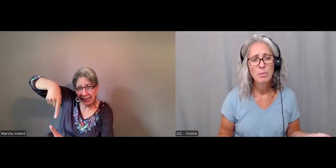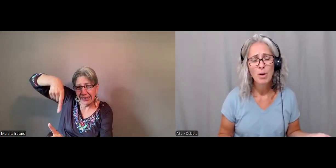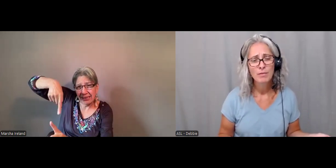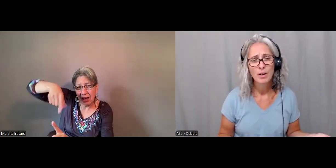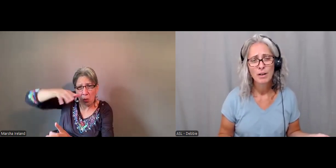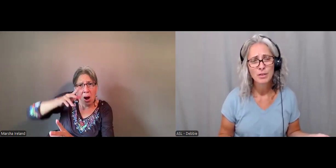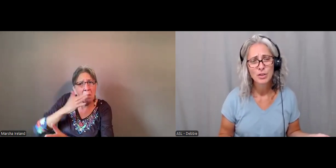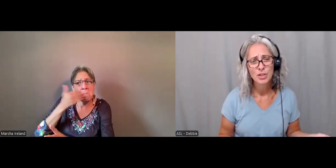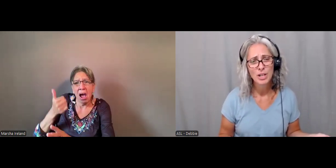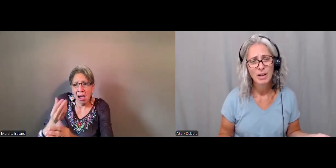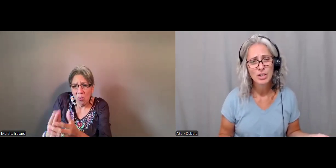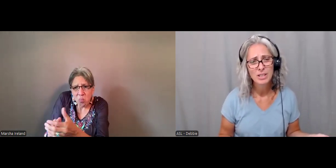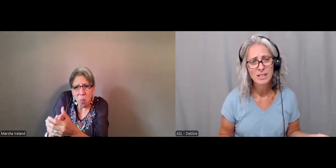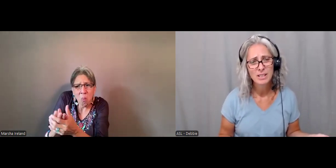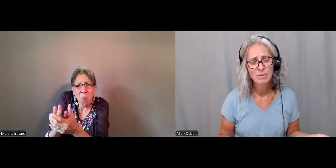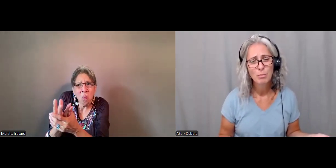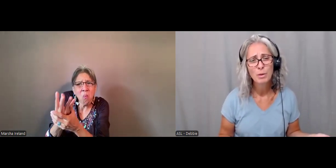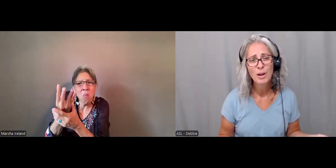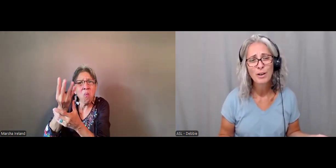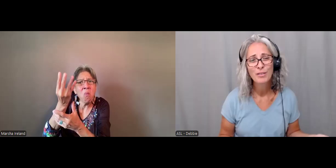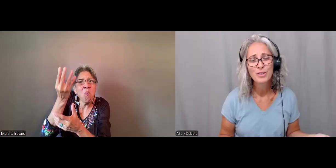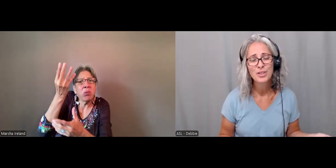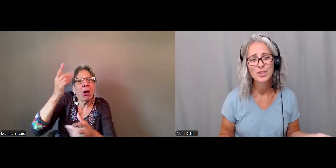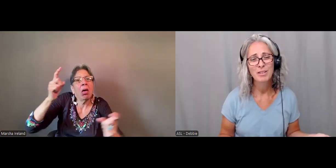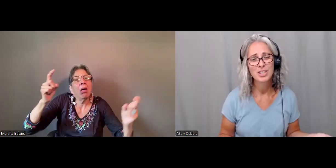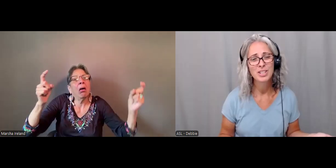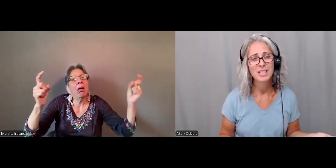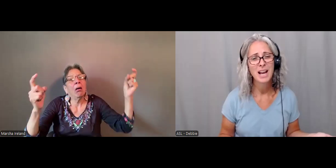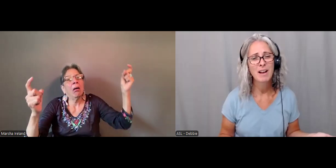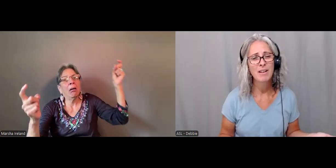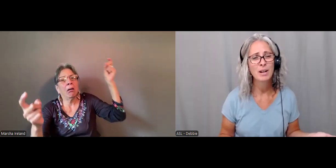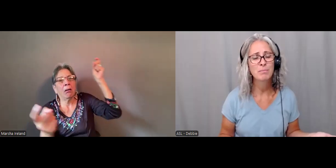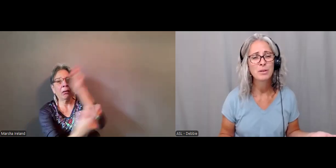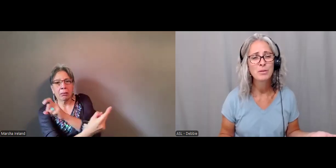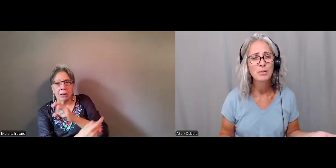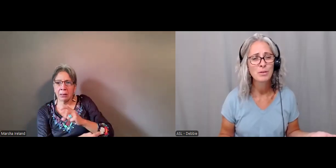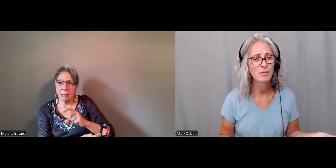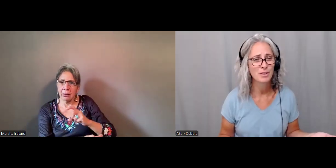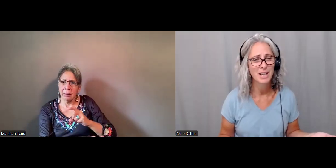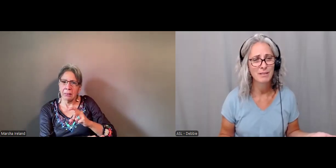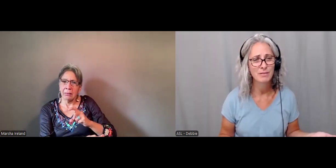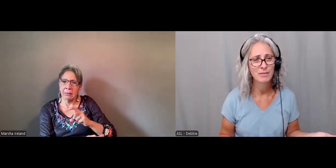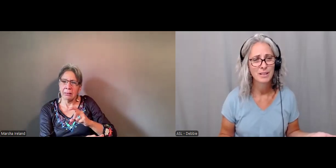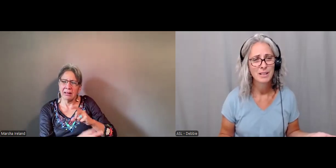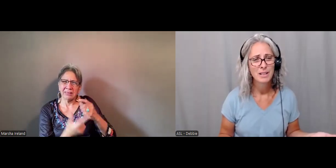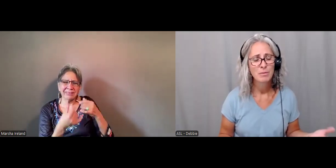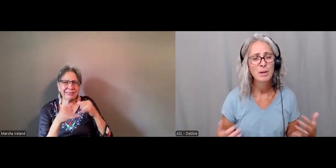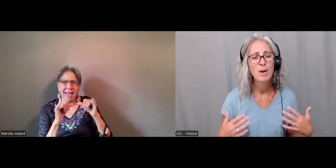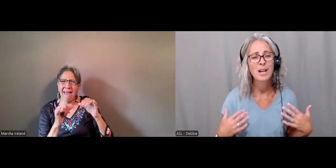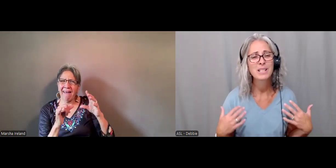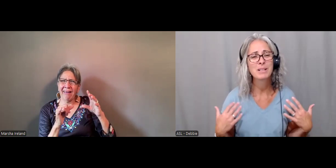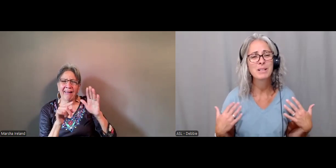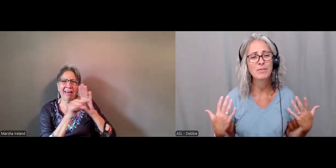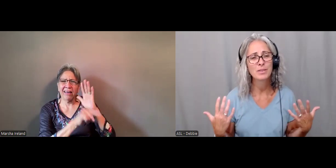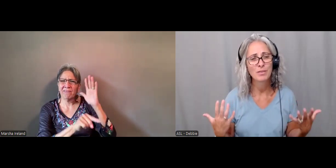not what we want for our future generations. We want our future generations to have a beautiful life. We